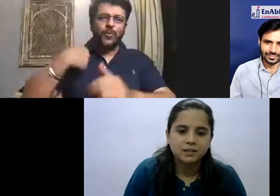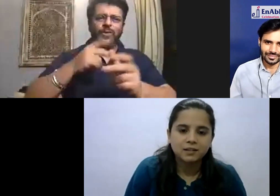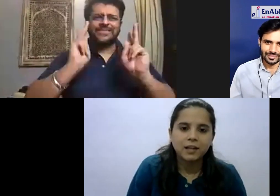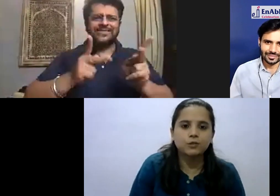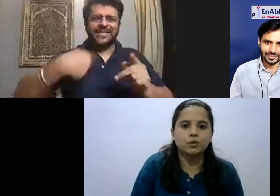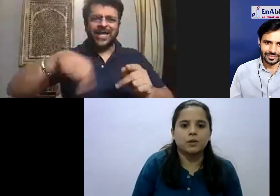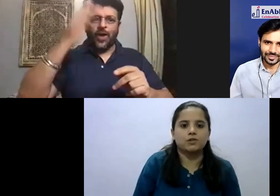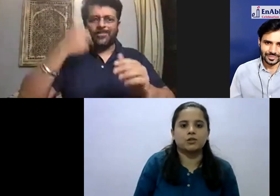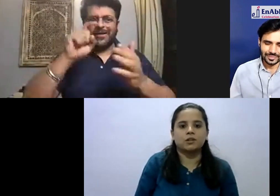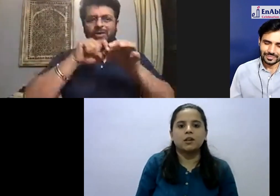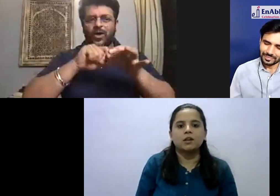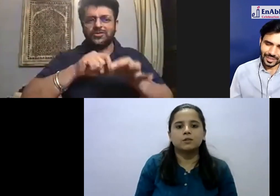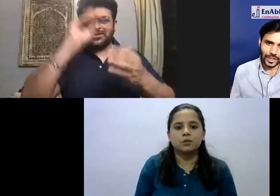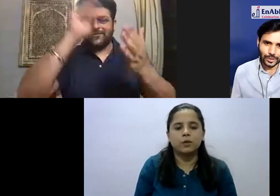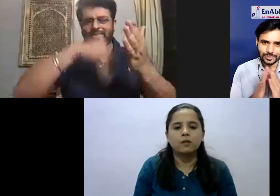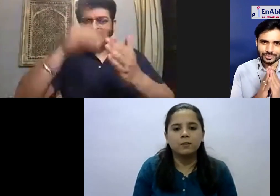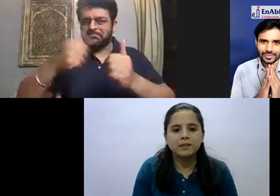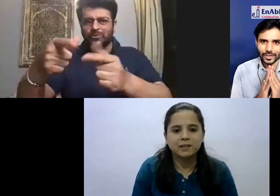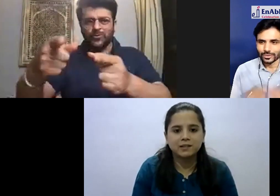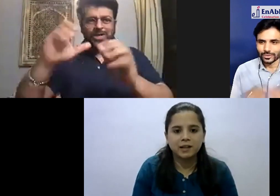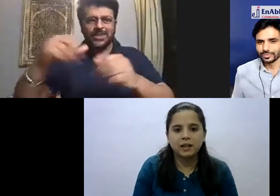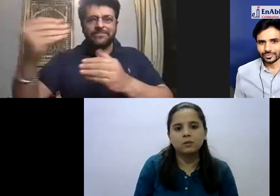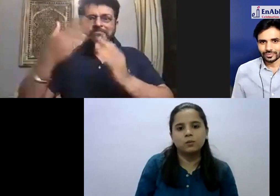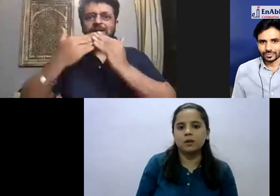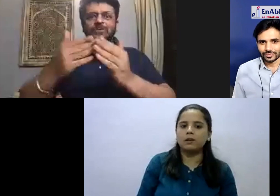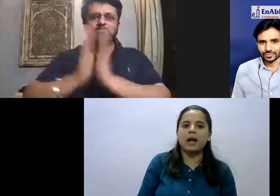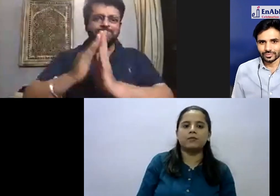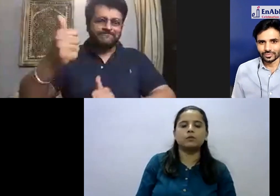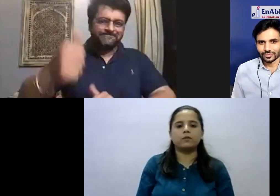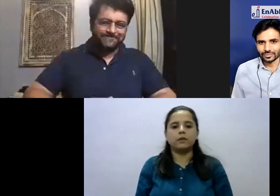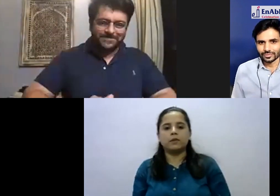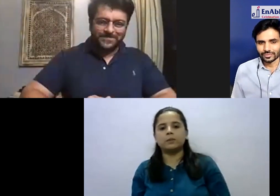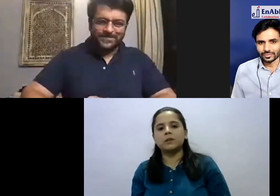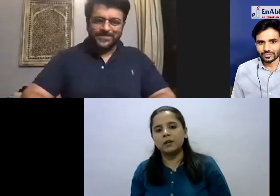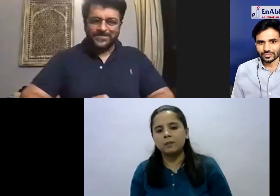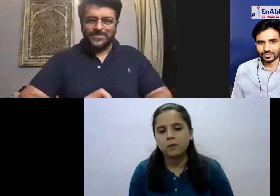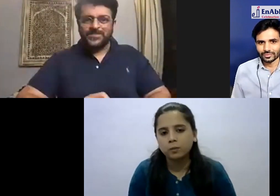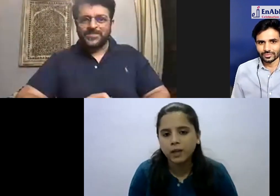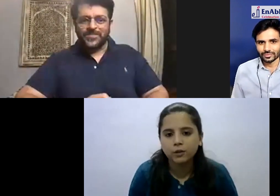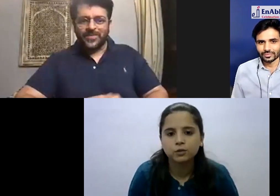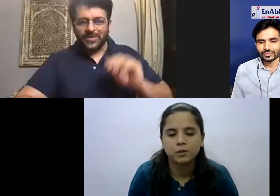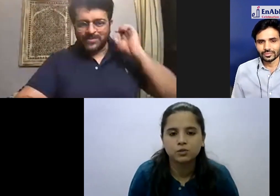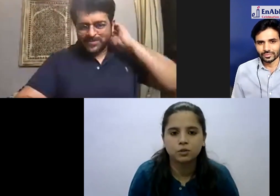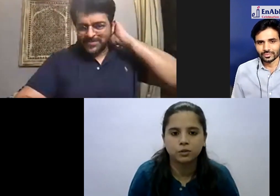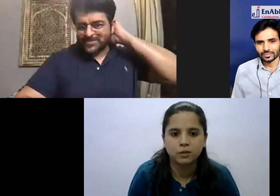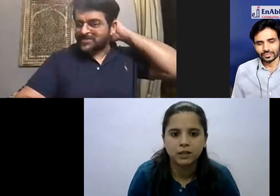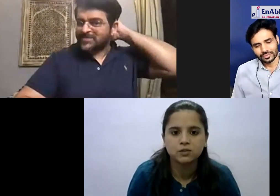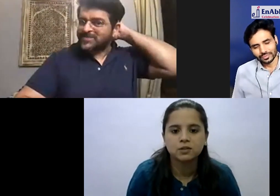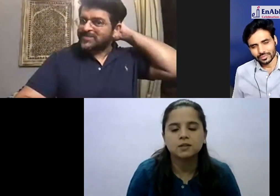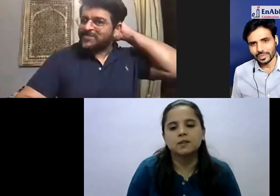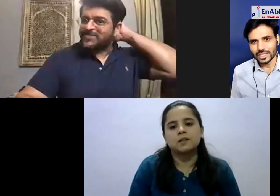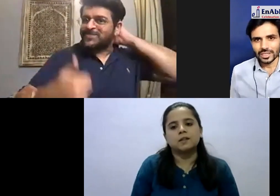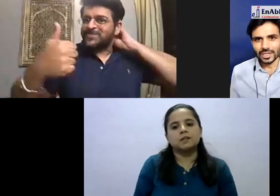Great. Thank you so much. Thank So you. we will be Thank still saying we will have to fill up the feedback form. Thank you so much, Dr.